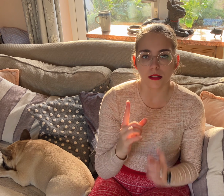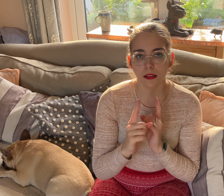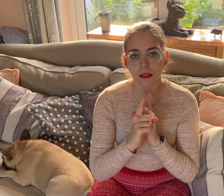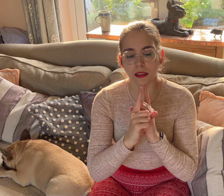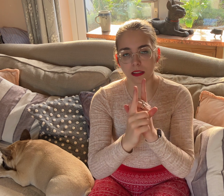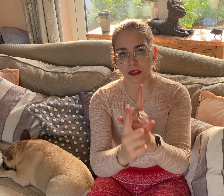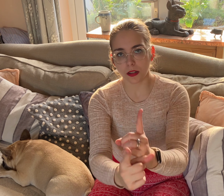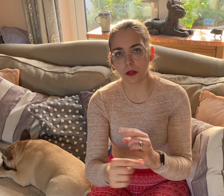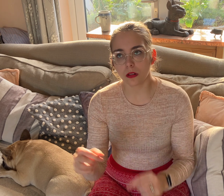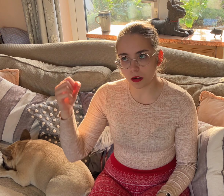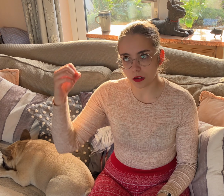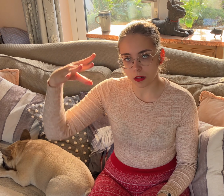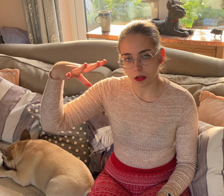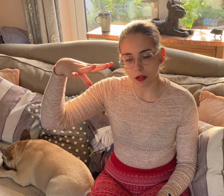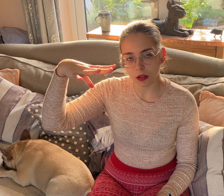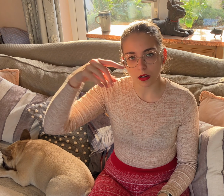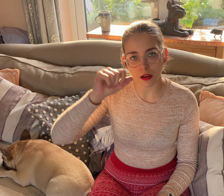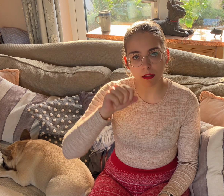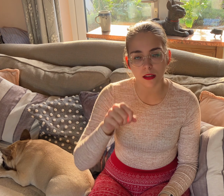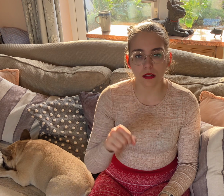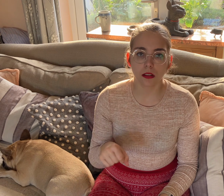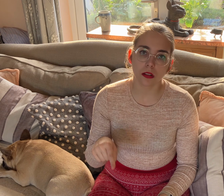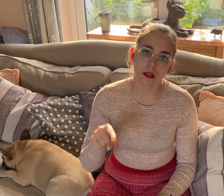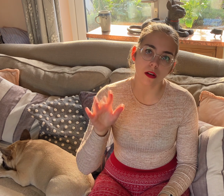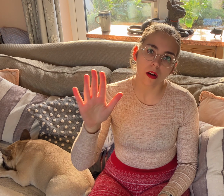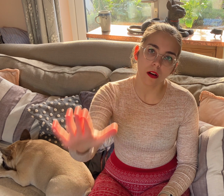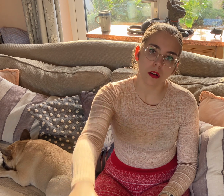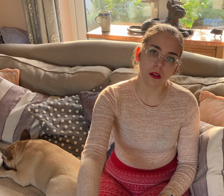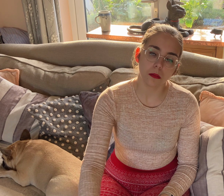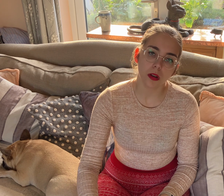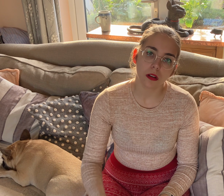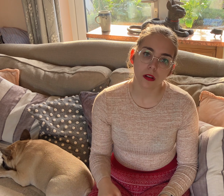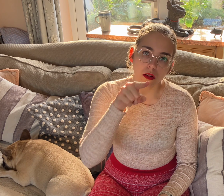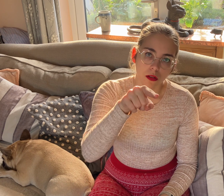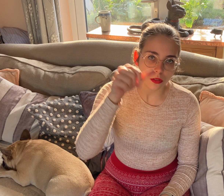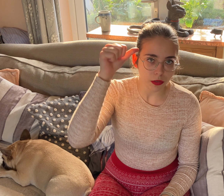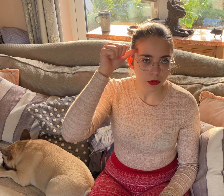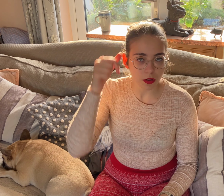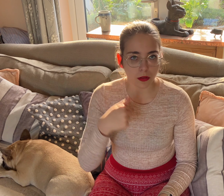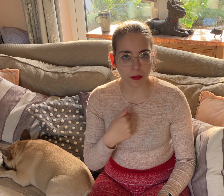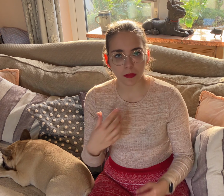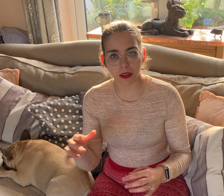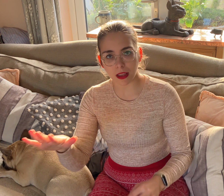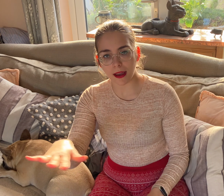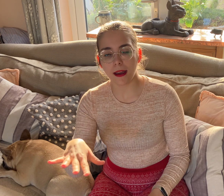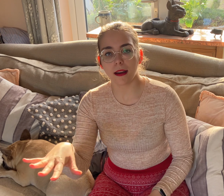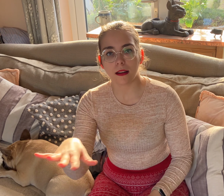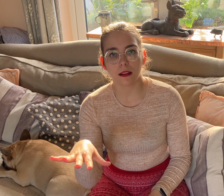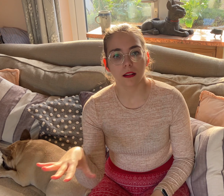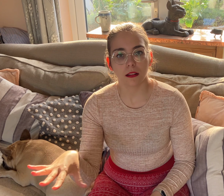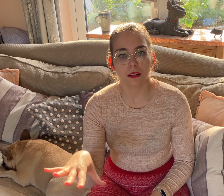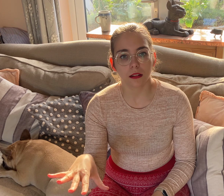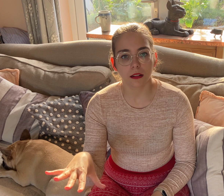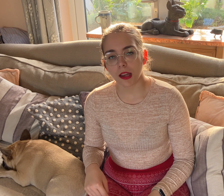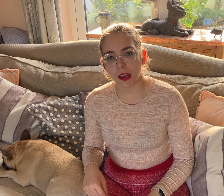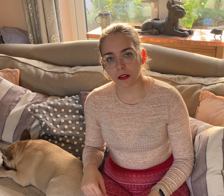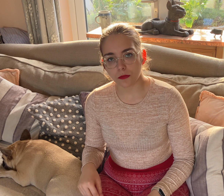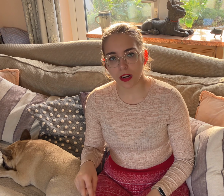is still providing you home. You know I'm there. And rest